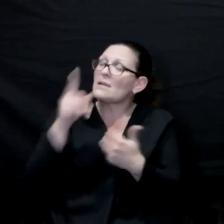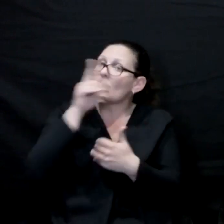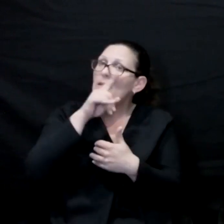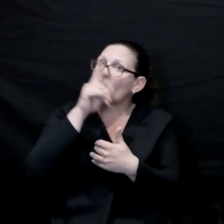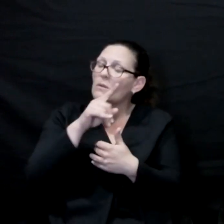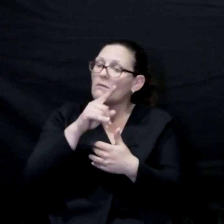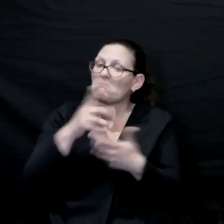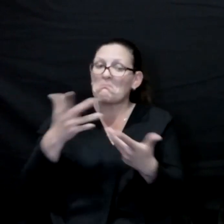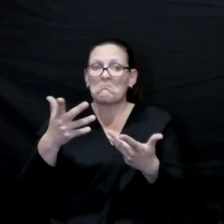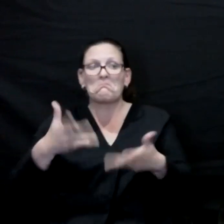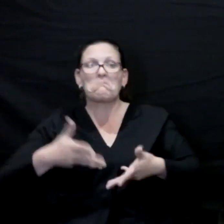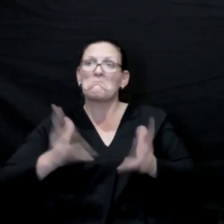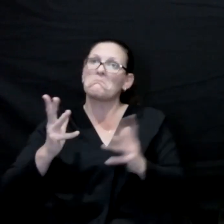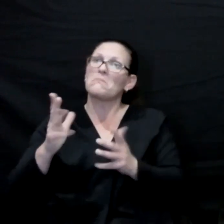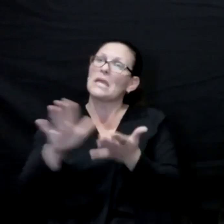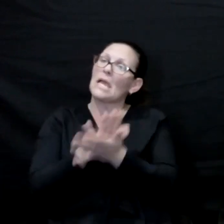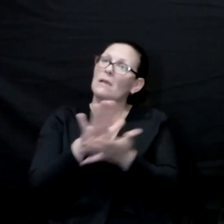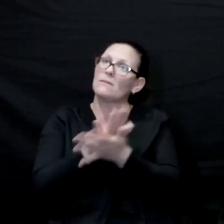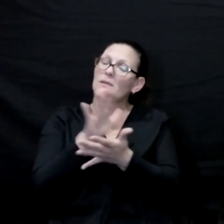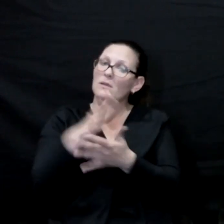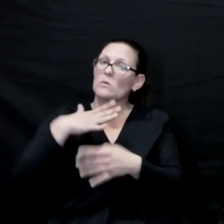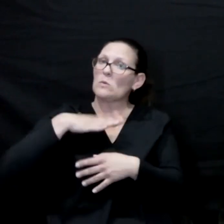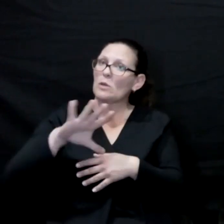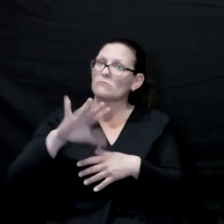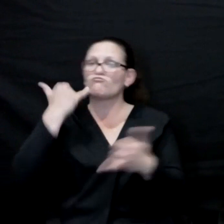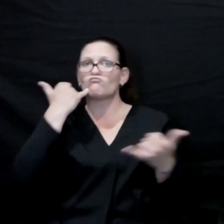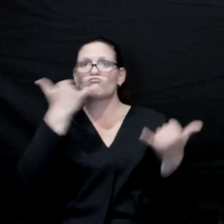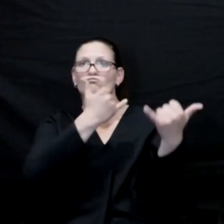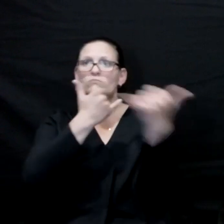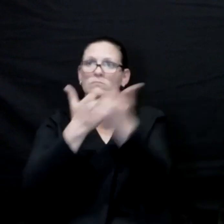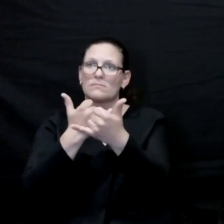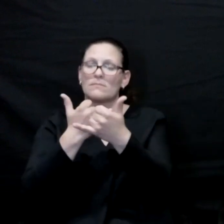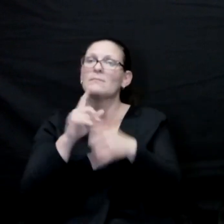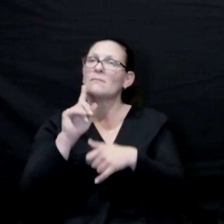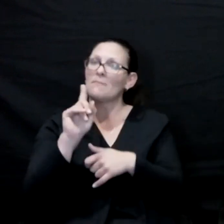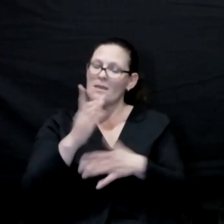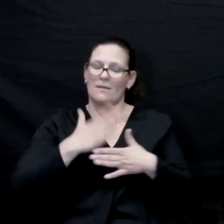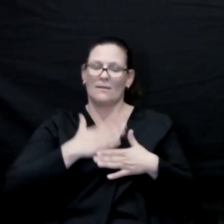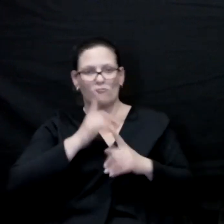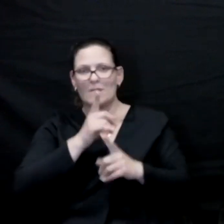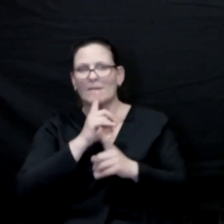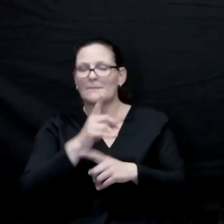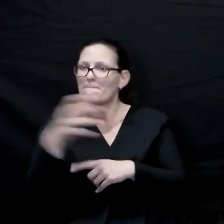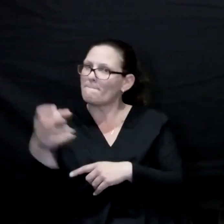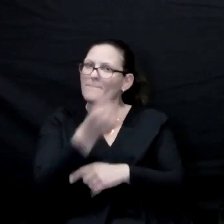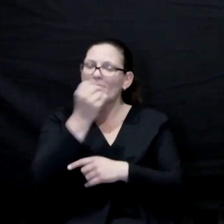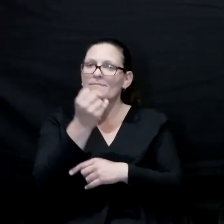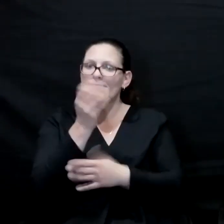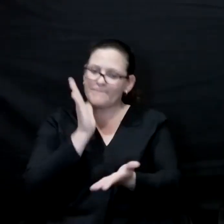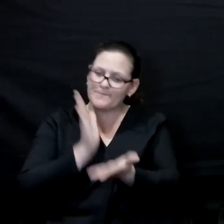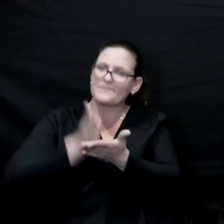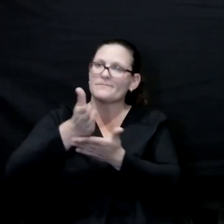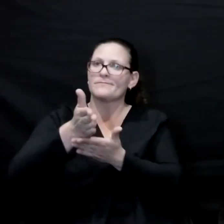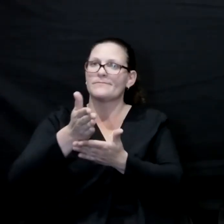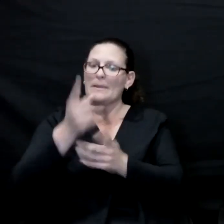most of us have dual disabilities, I would strongly recommend that you have a face-to-face. Also, make sure you give at